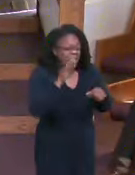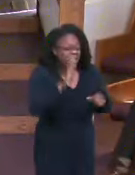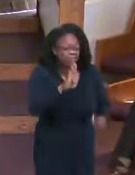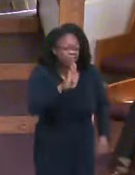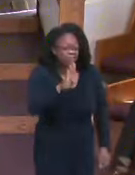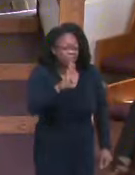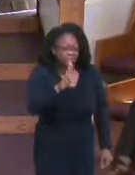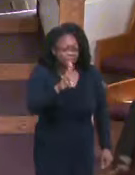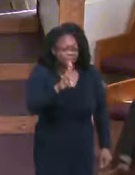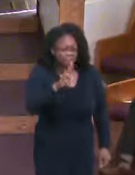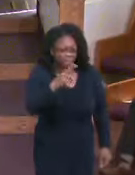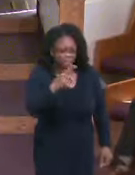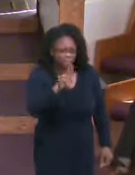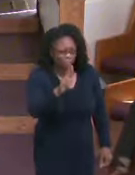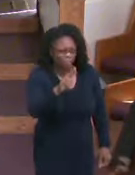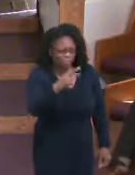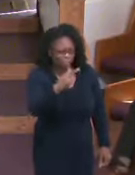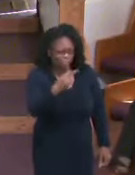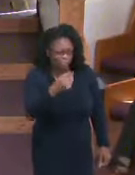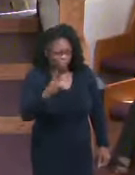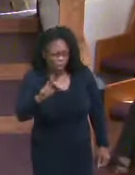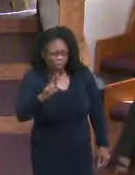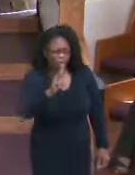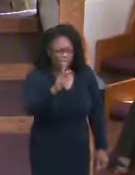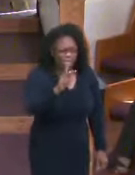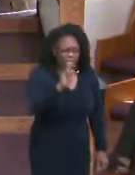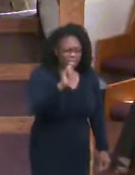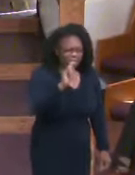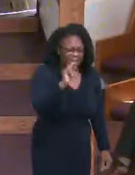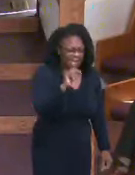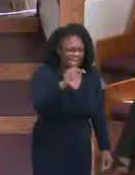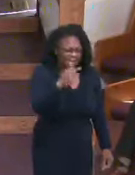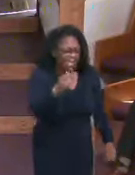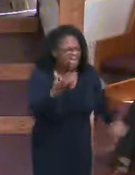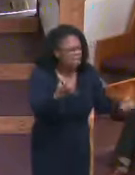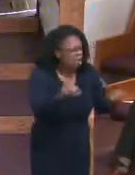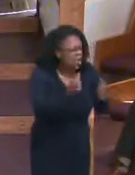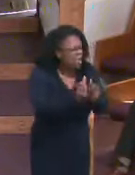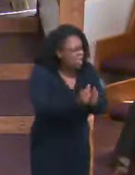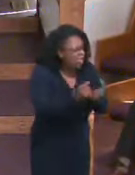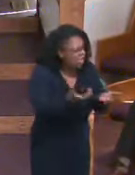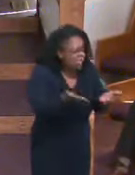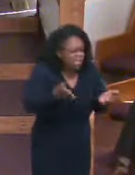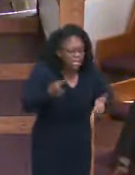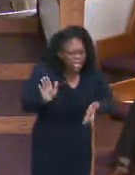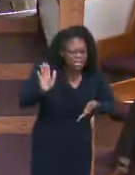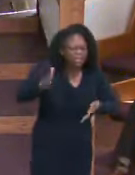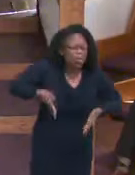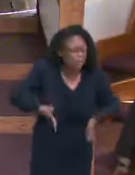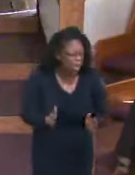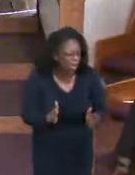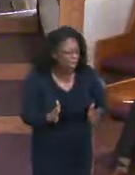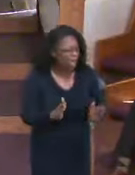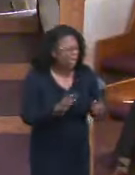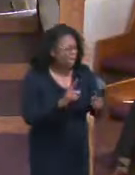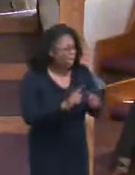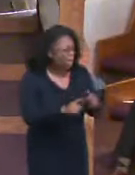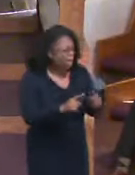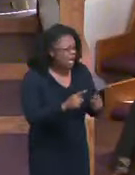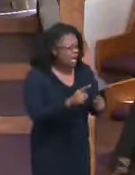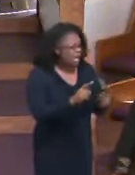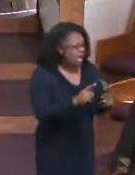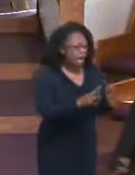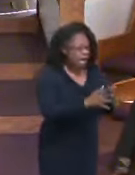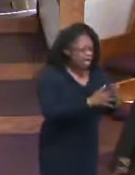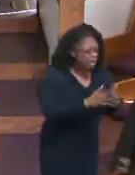to him. As a consequence, for the first time in a long time, America is no longer in control, but out of